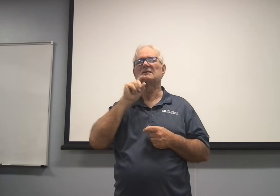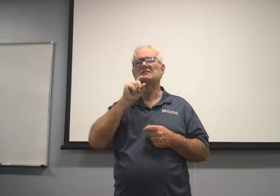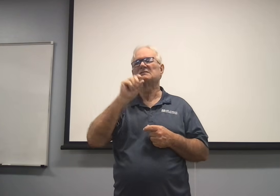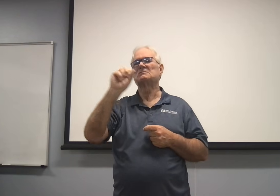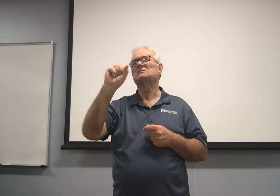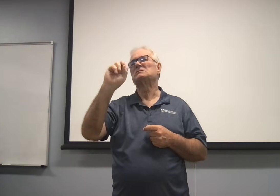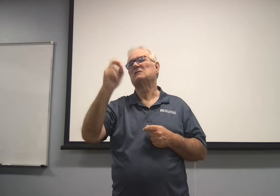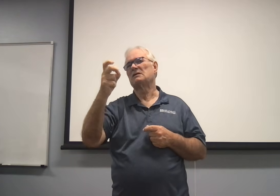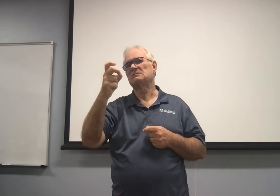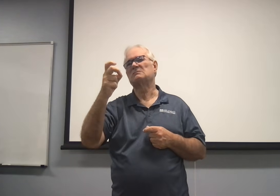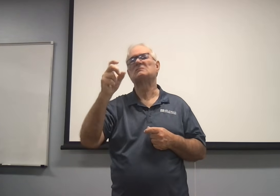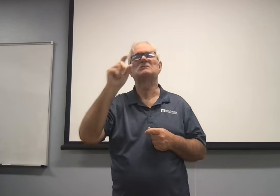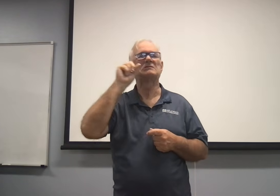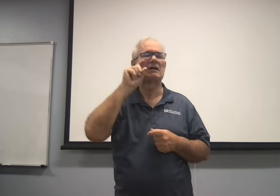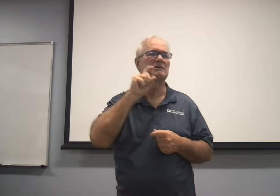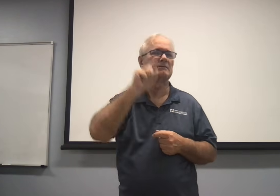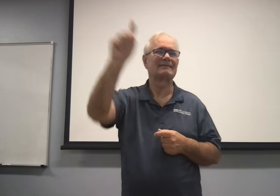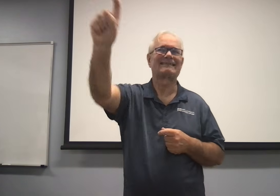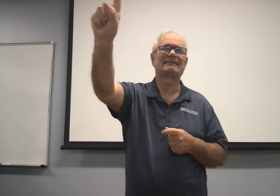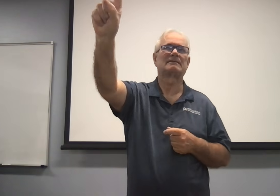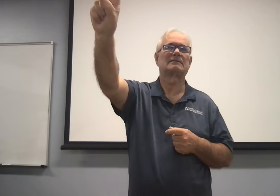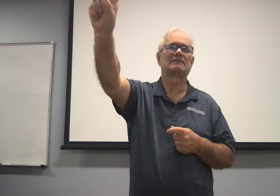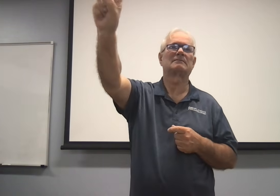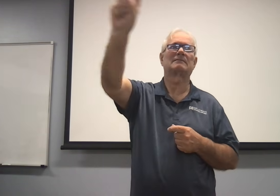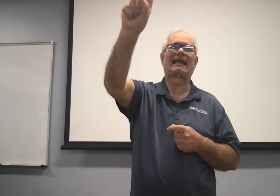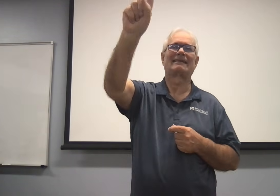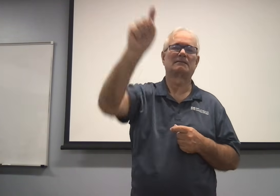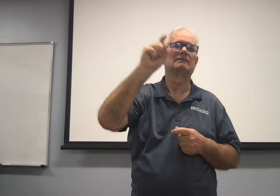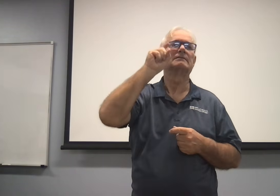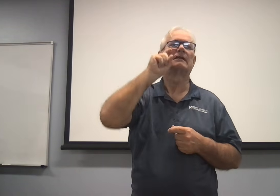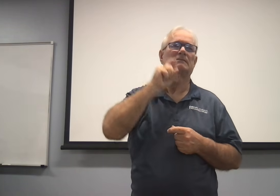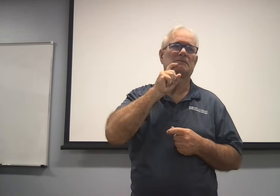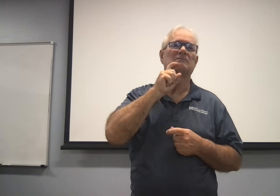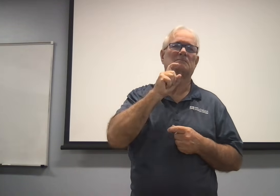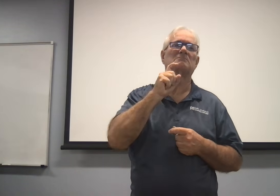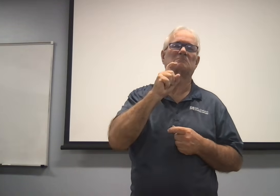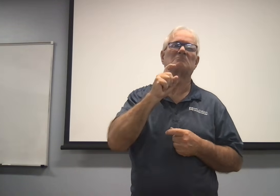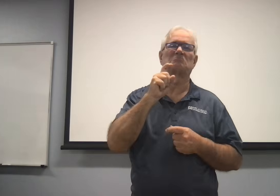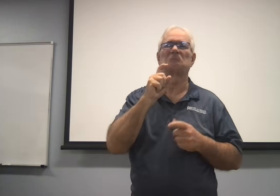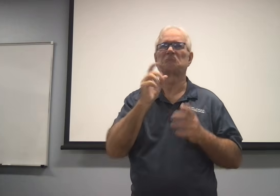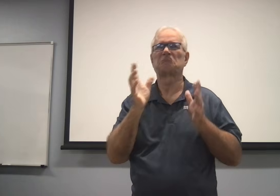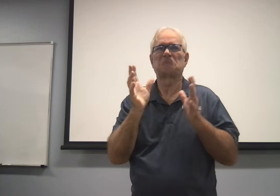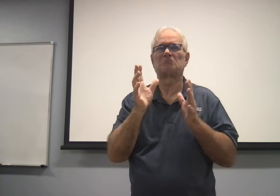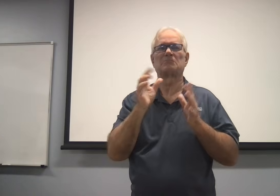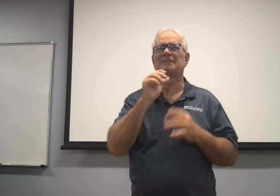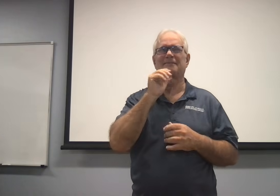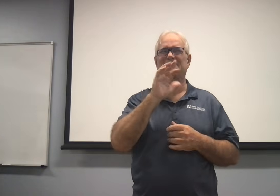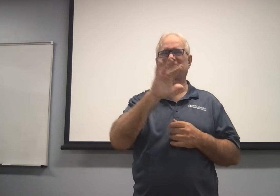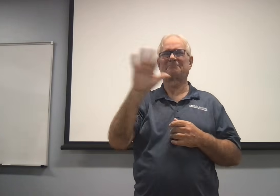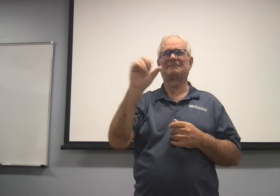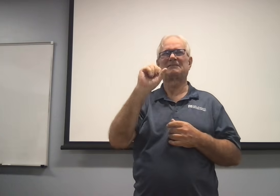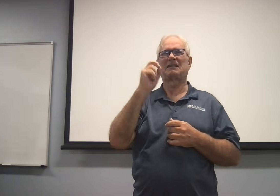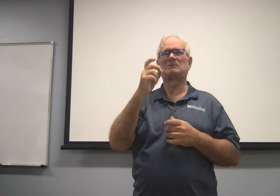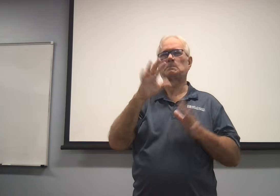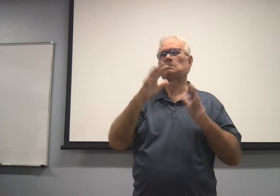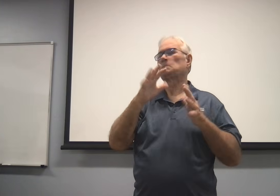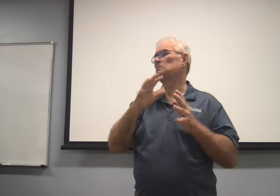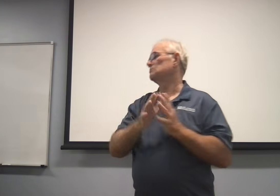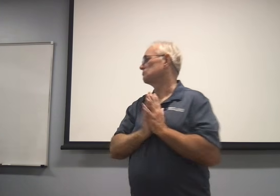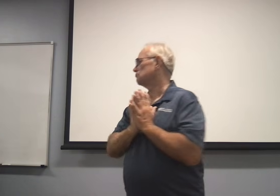an X tapping your chin down to your cheek down to your chin. You know, they don't